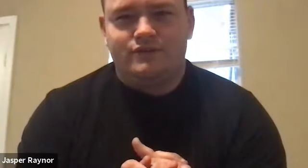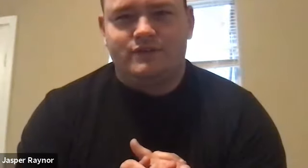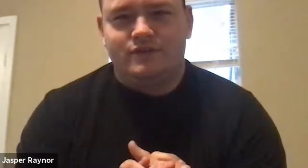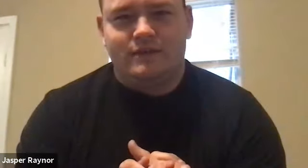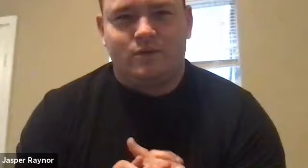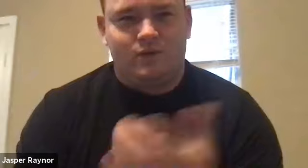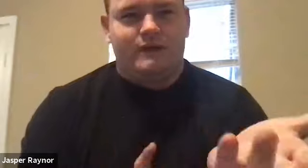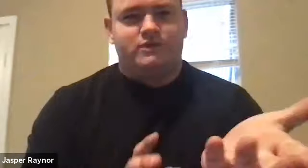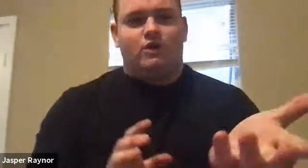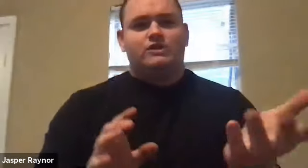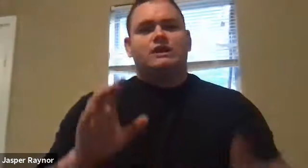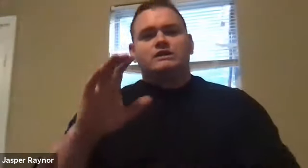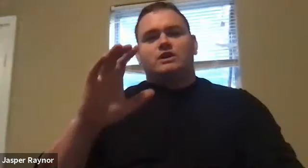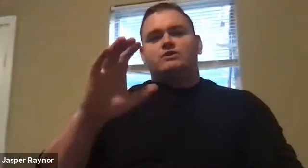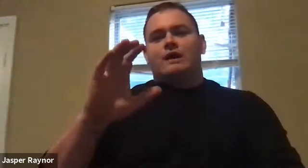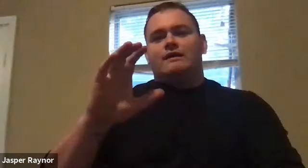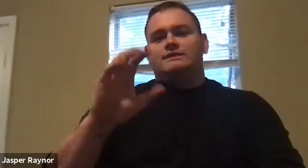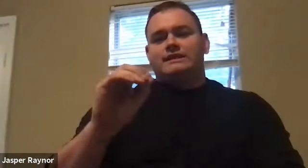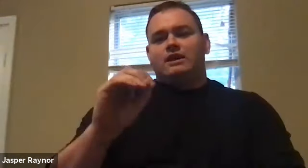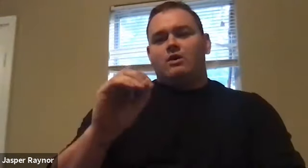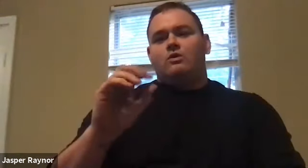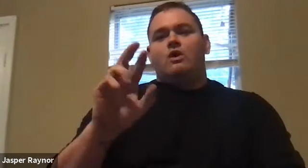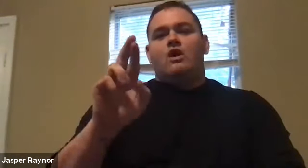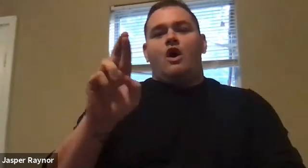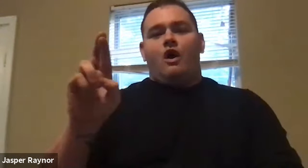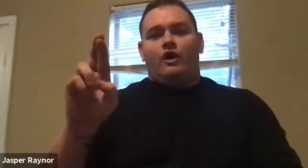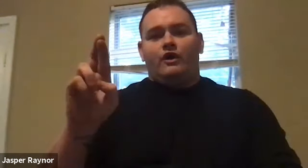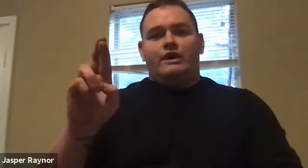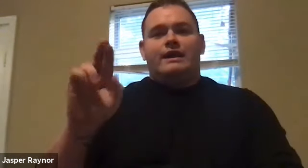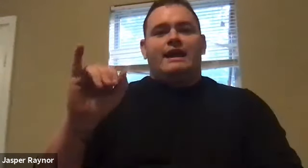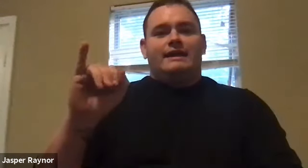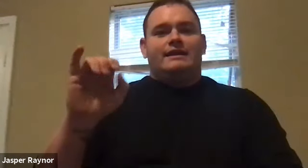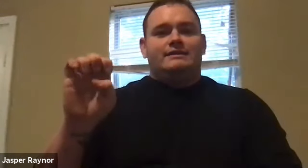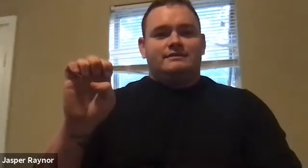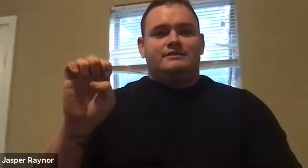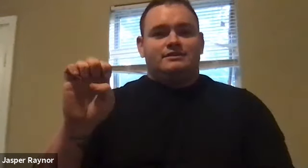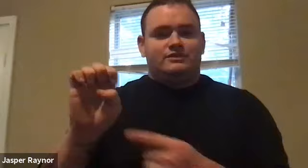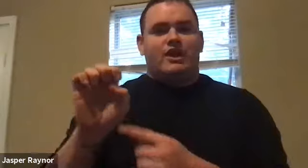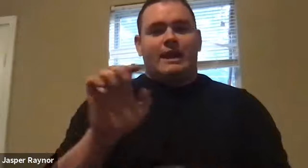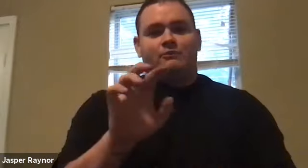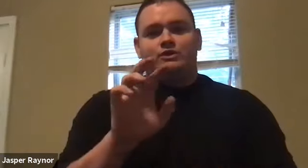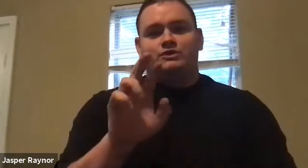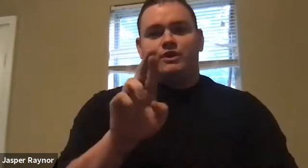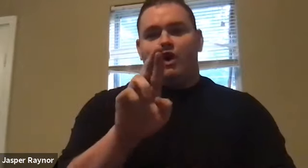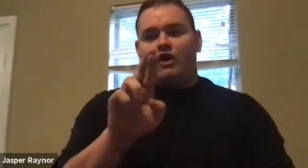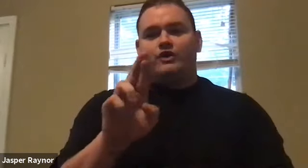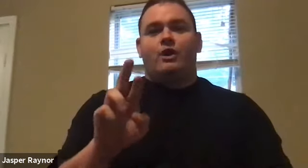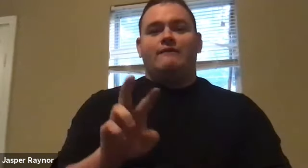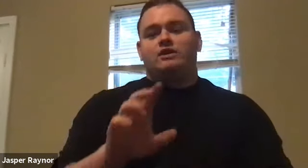in their name? Corey, you have 2 R's. So you have C-O-R, and then your hand, when you do the R, you don't have to